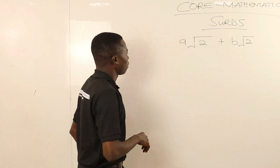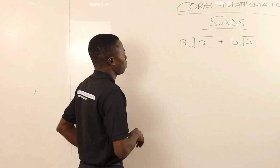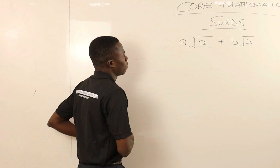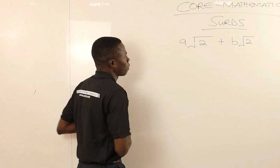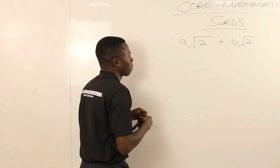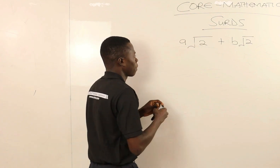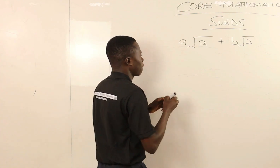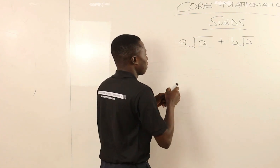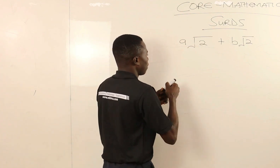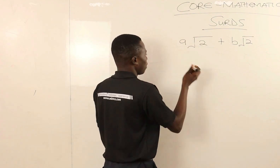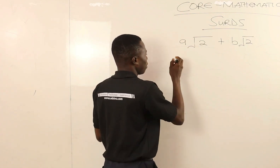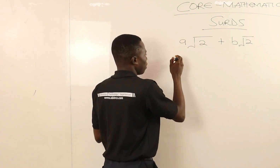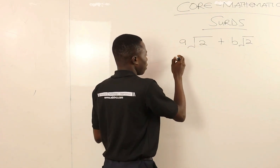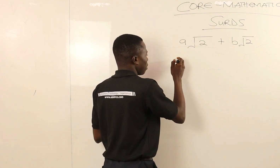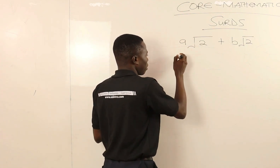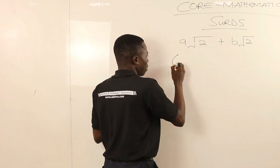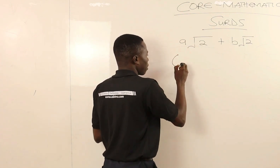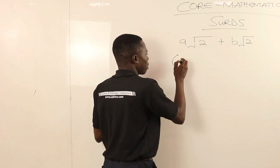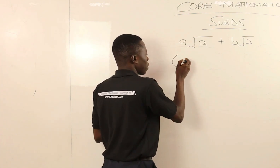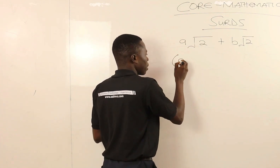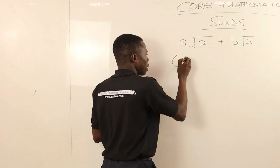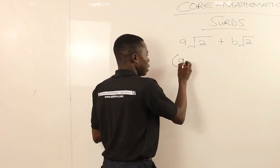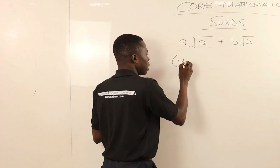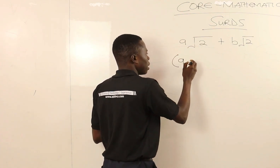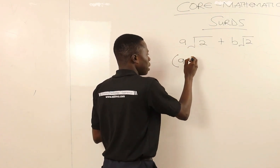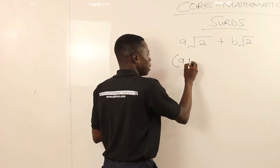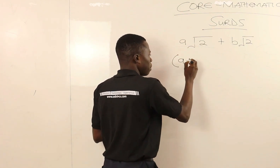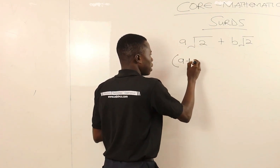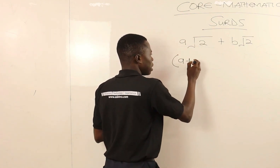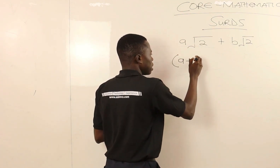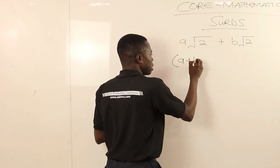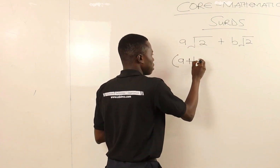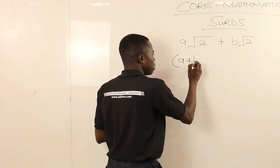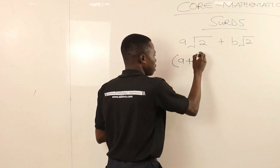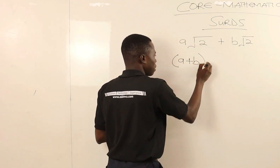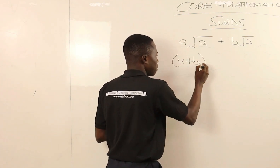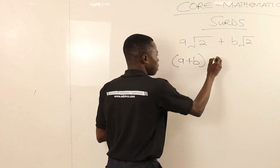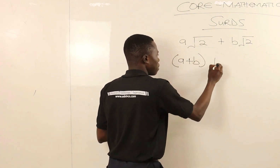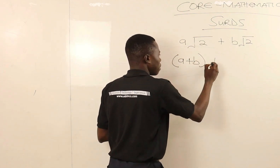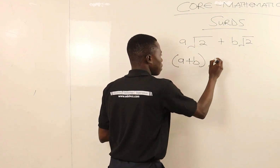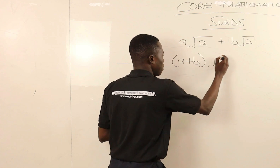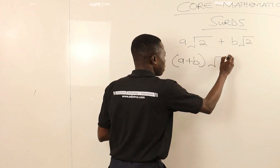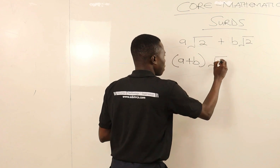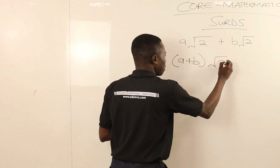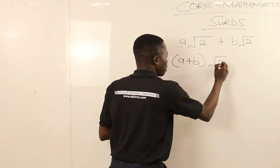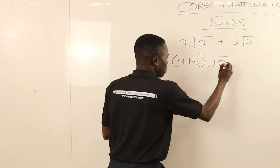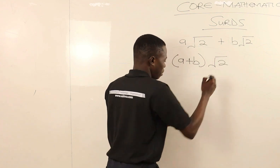it's not something that's so complex like you might think. So let's try with the example on the board. So since